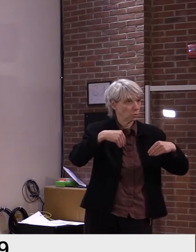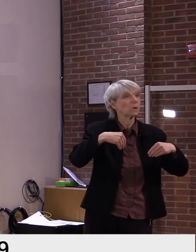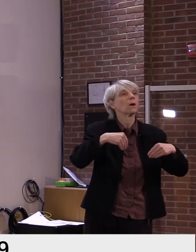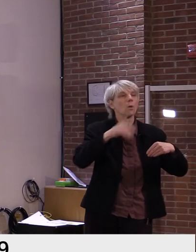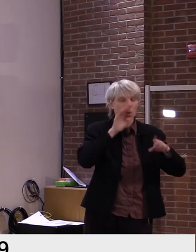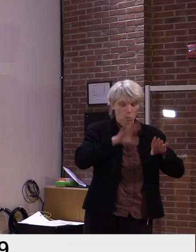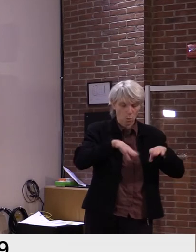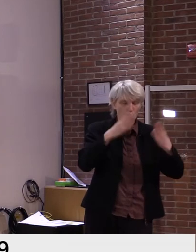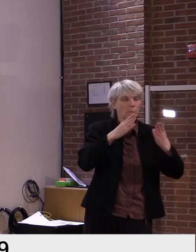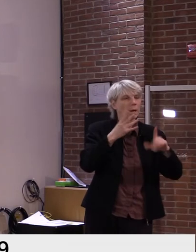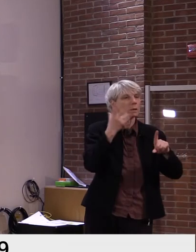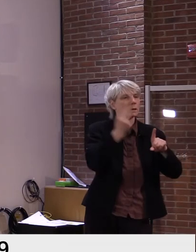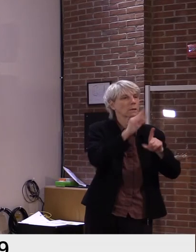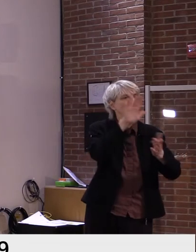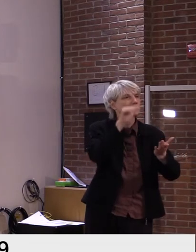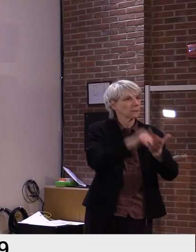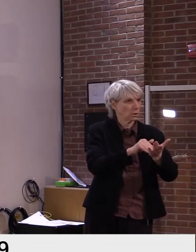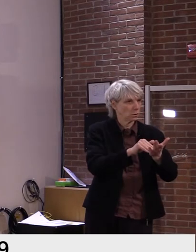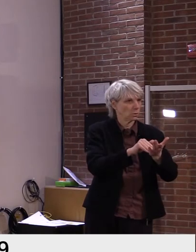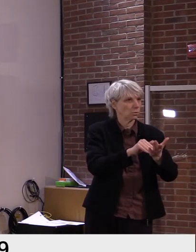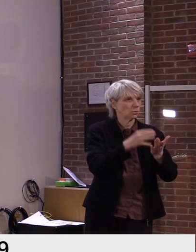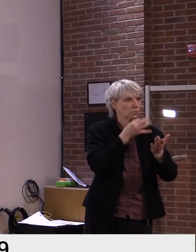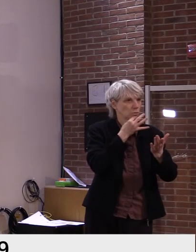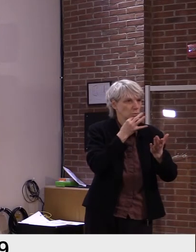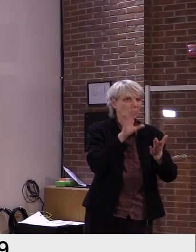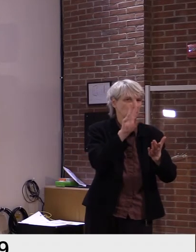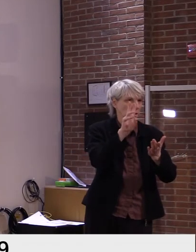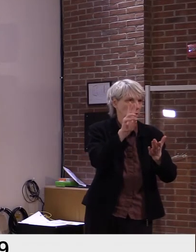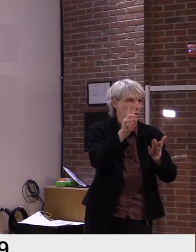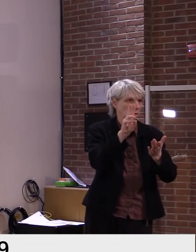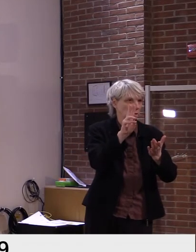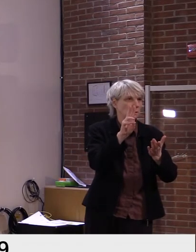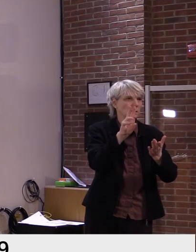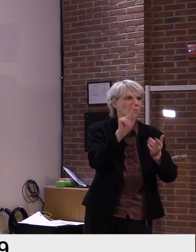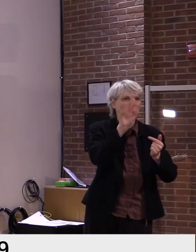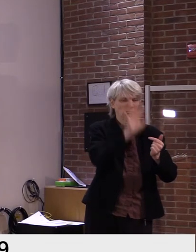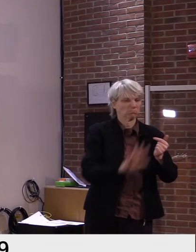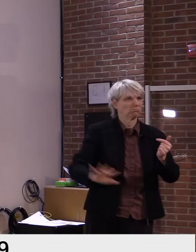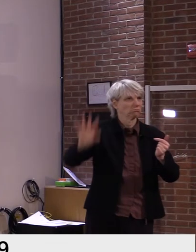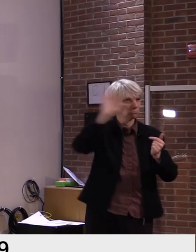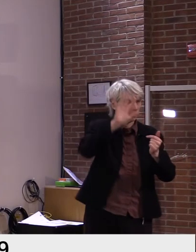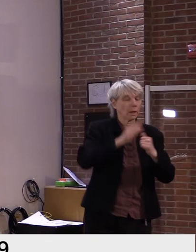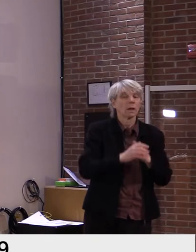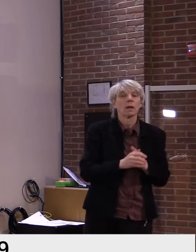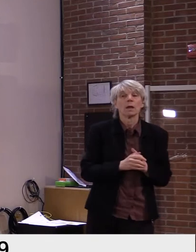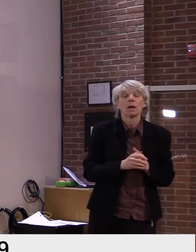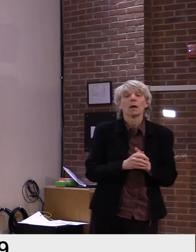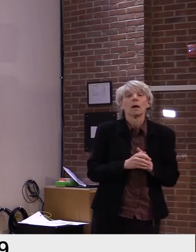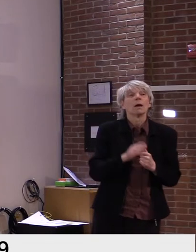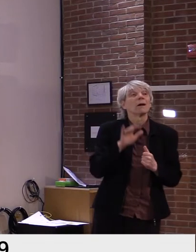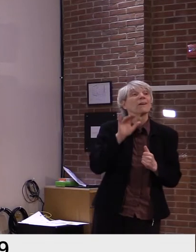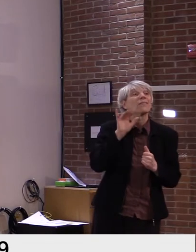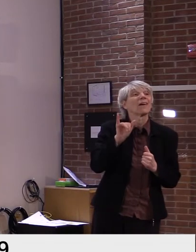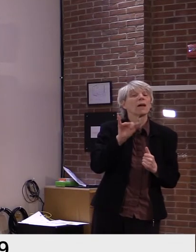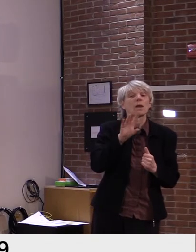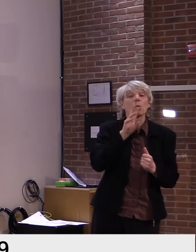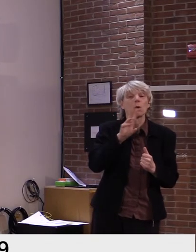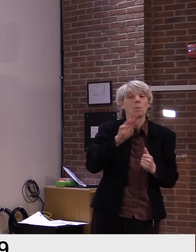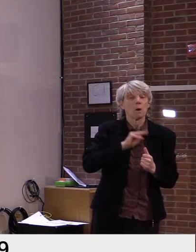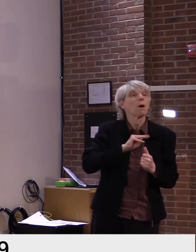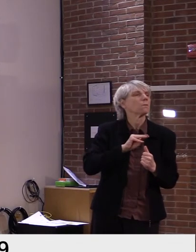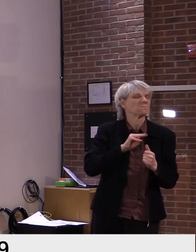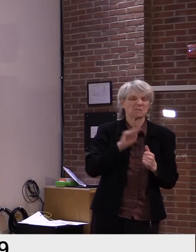to our sort of distribution of vaccine as we move forward. They will be part of the